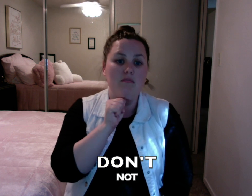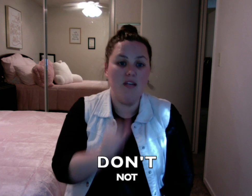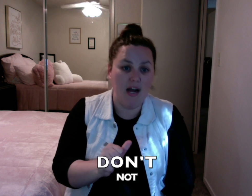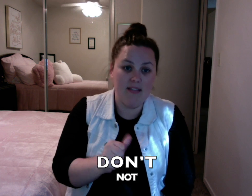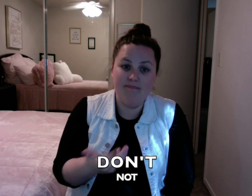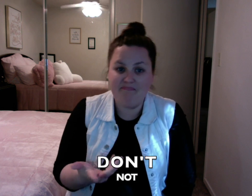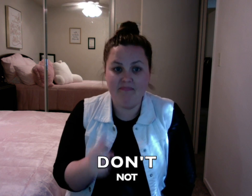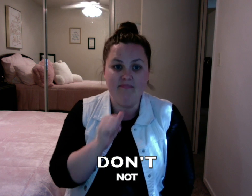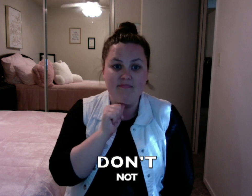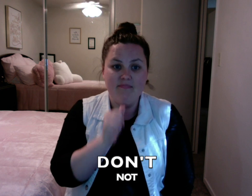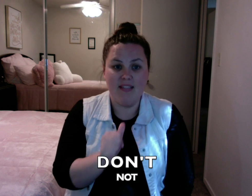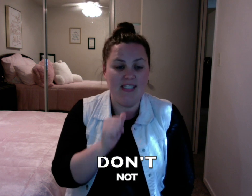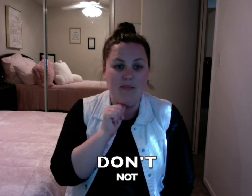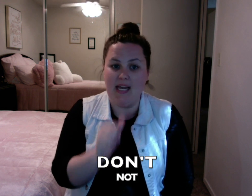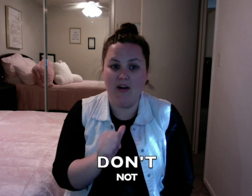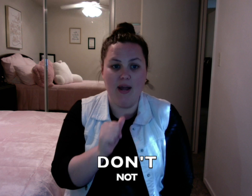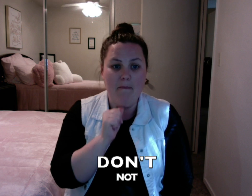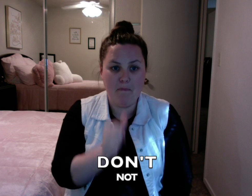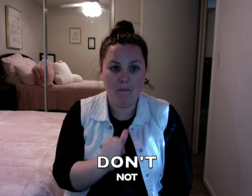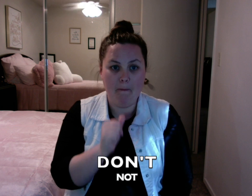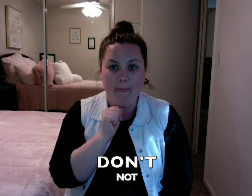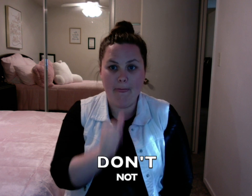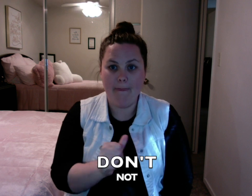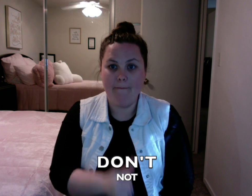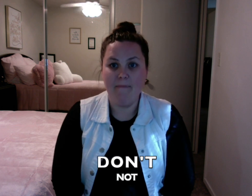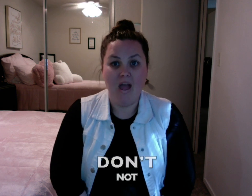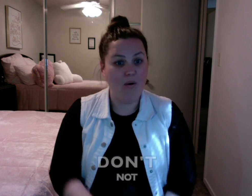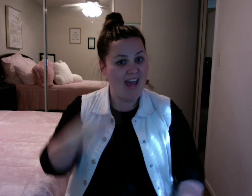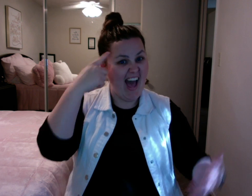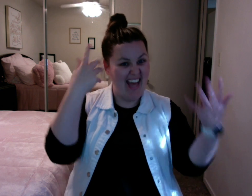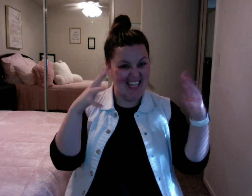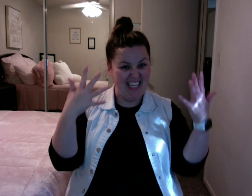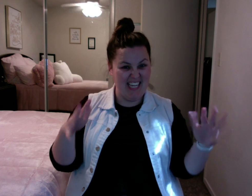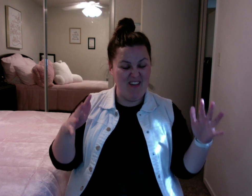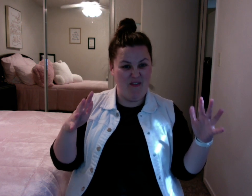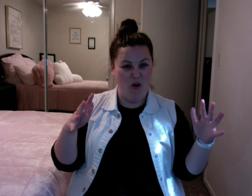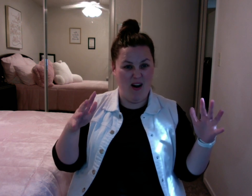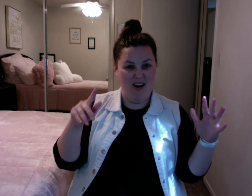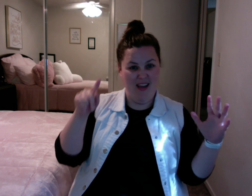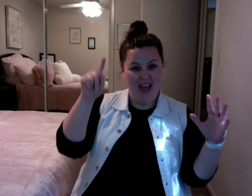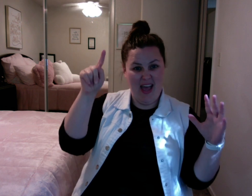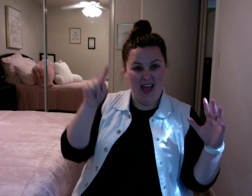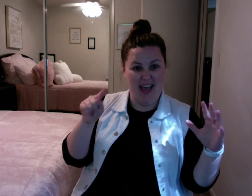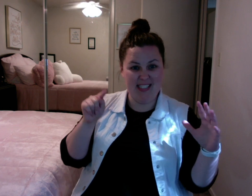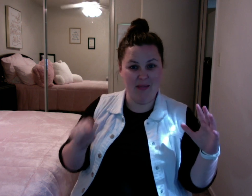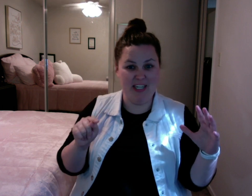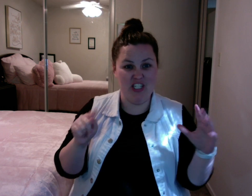not. Same sign, okay? Okay, I think that's it for exclamation